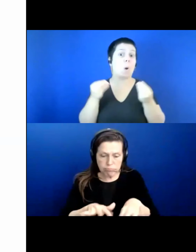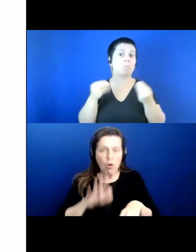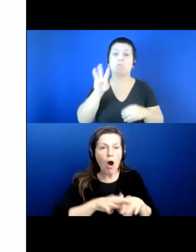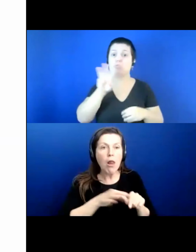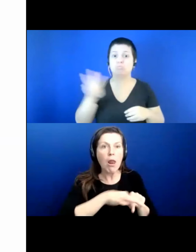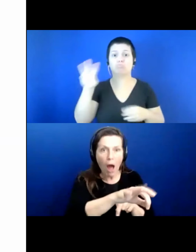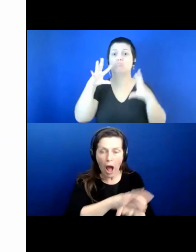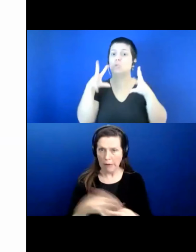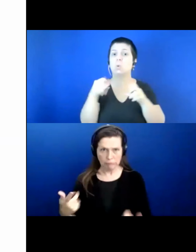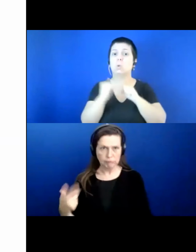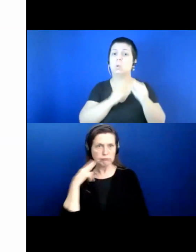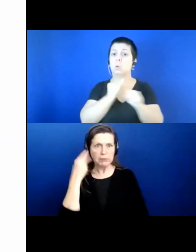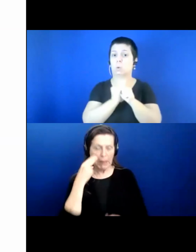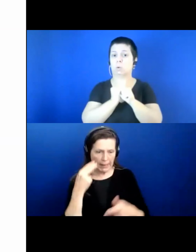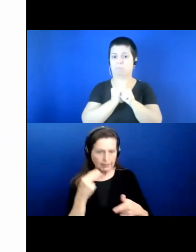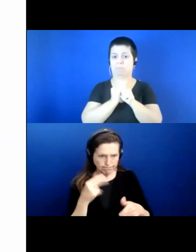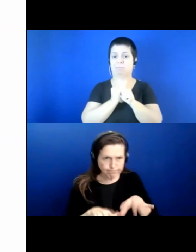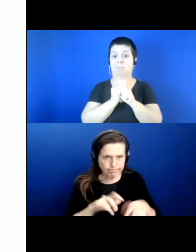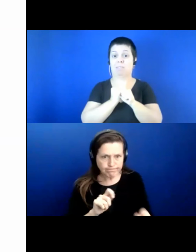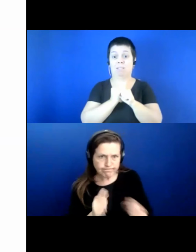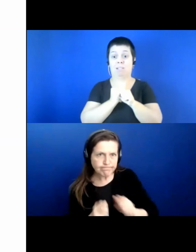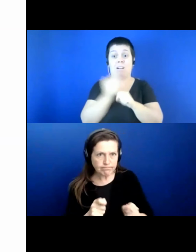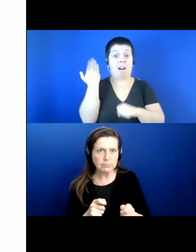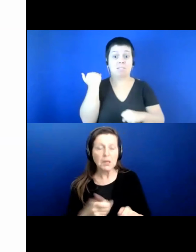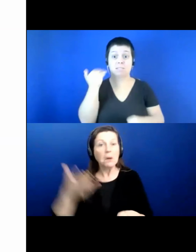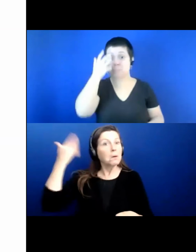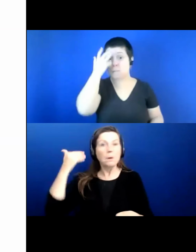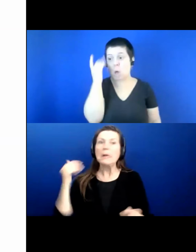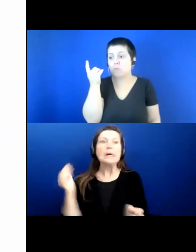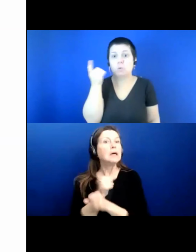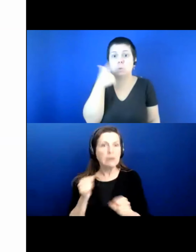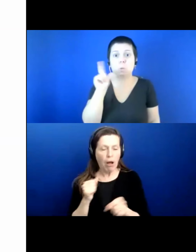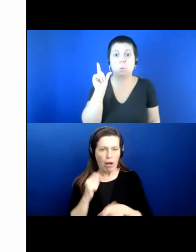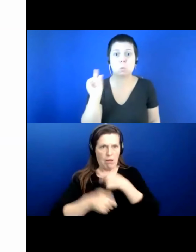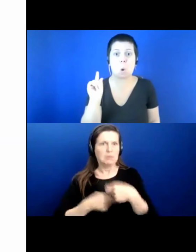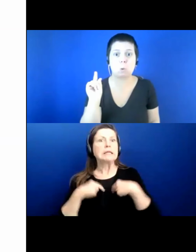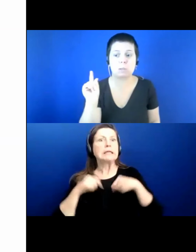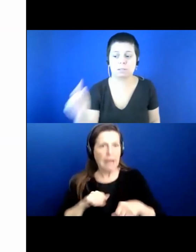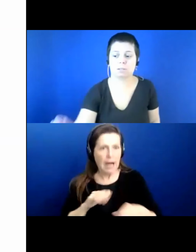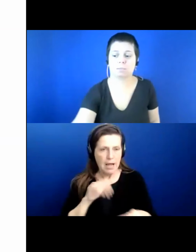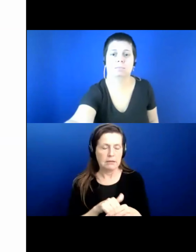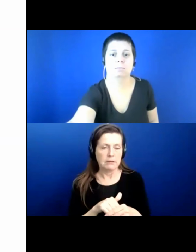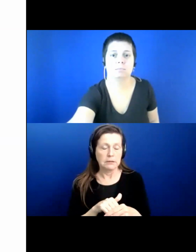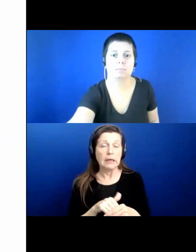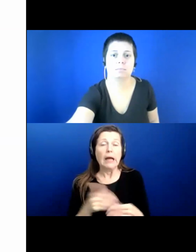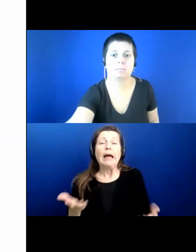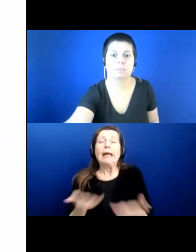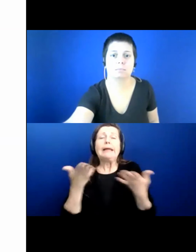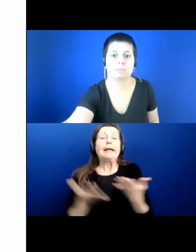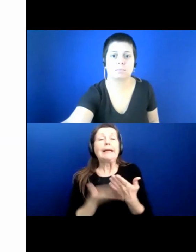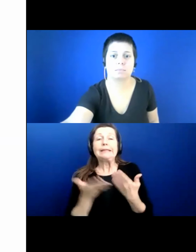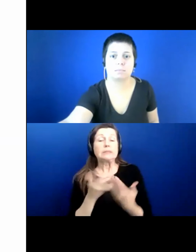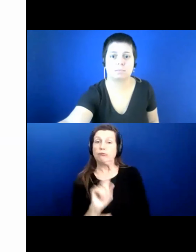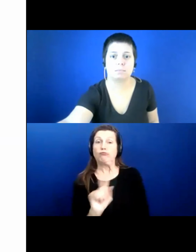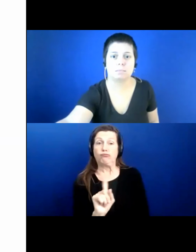of people that were not able to participate. I'm not saying it's easy, but there